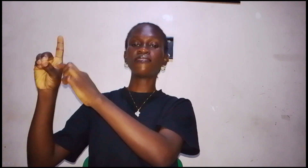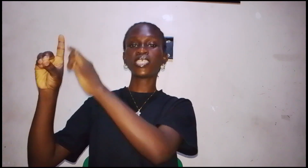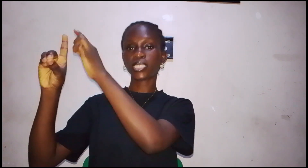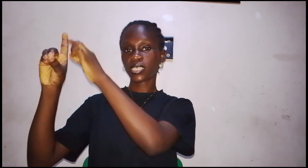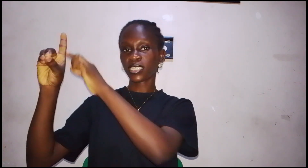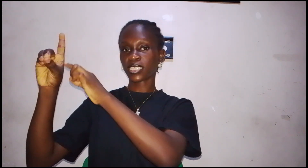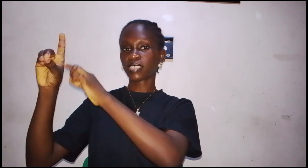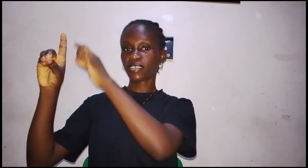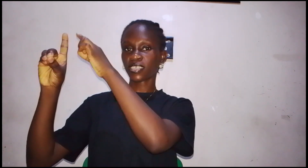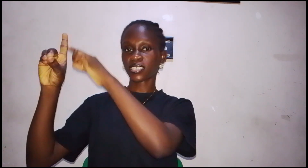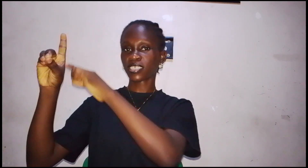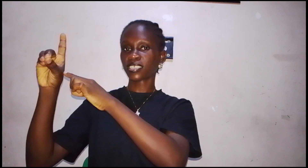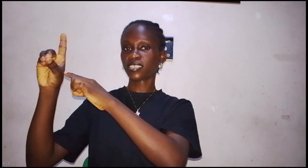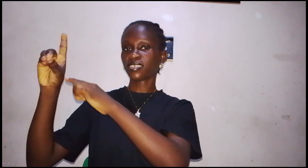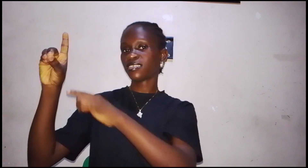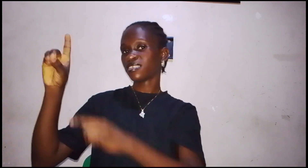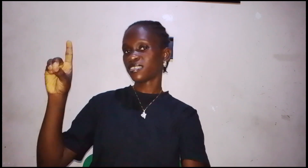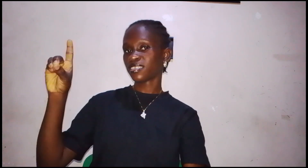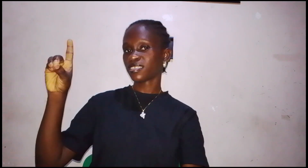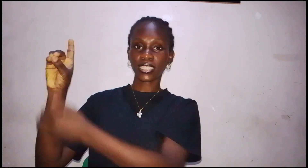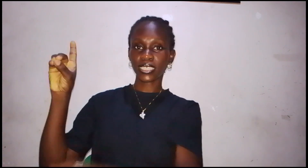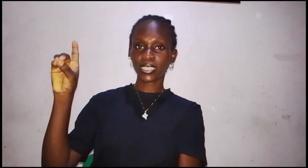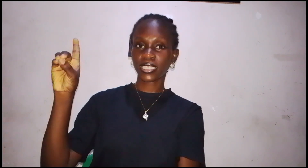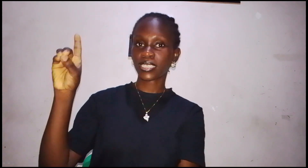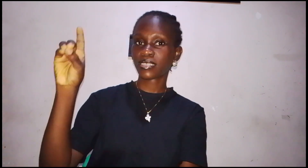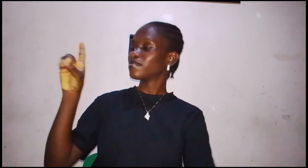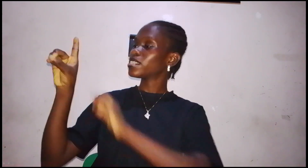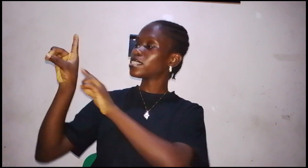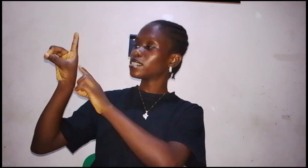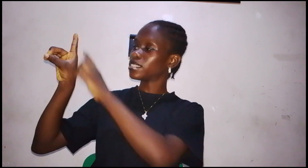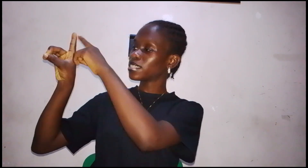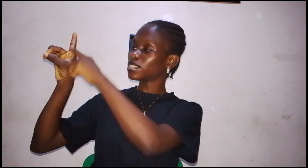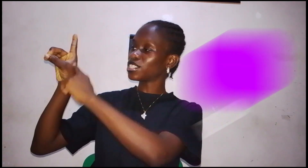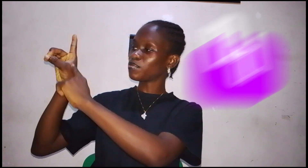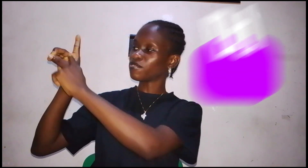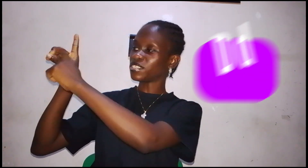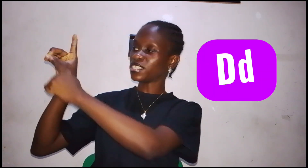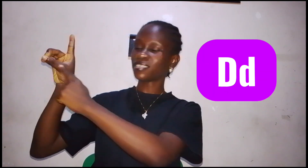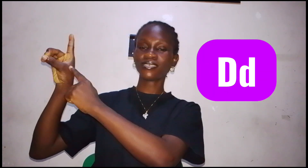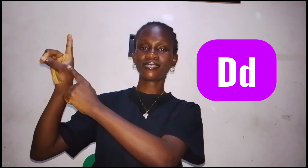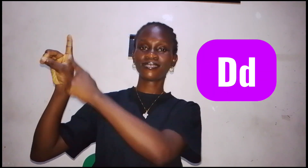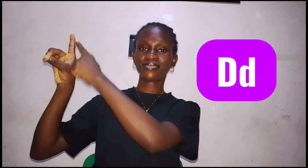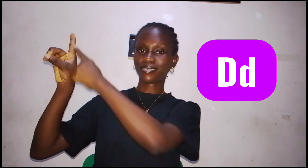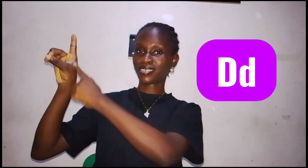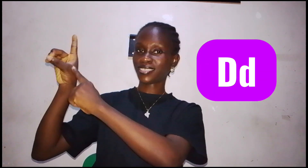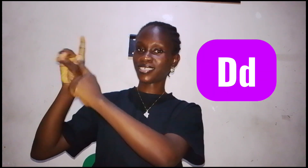leave this index finger standing like this. See, it takes the shape of the D.